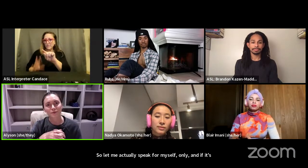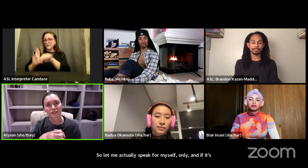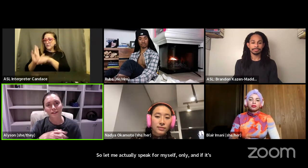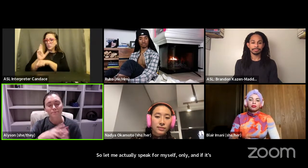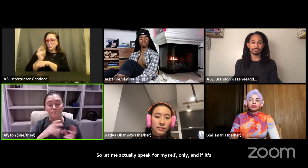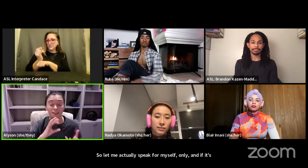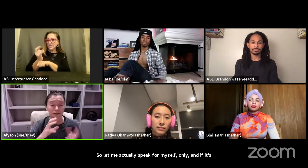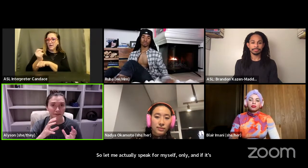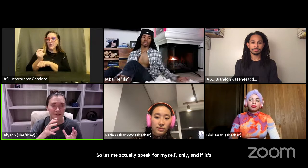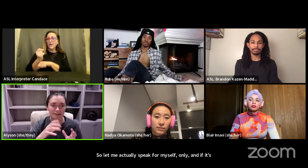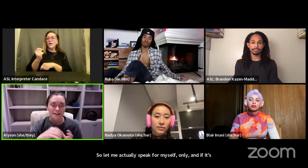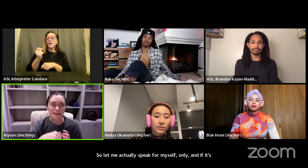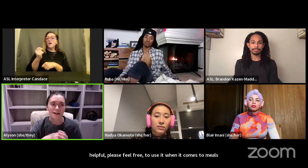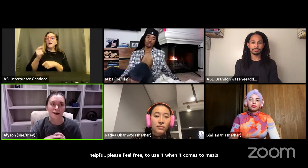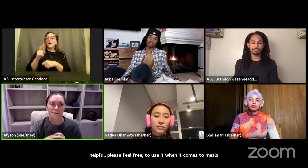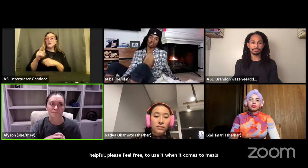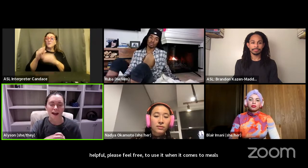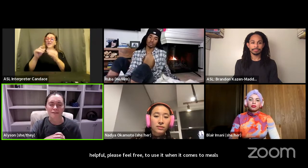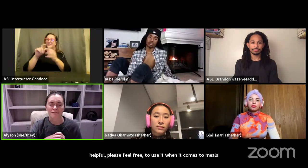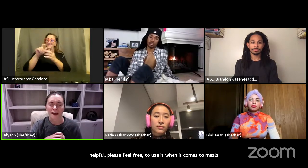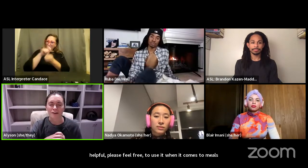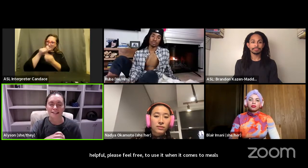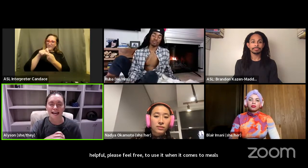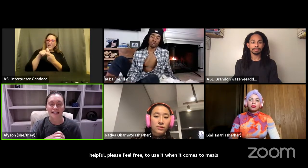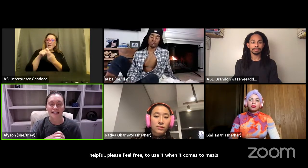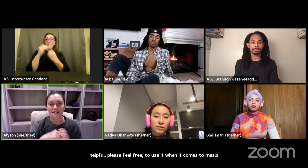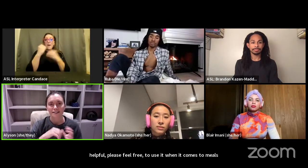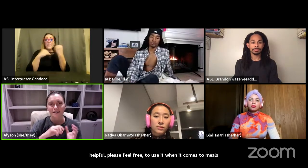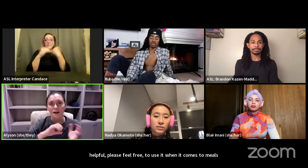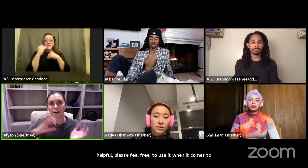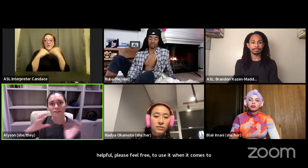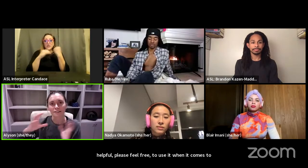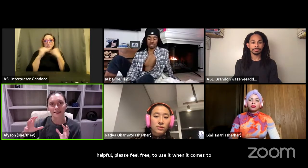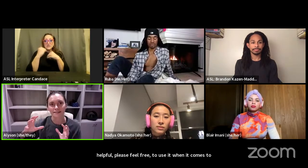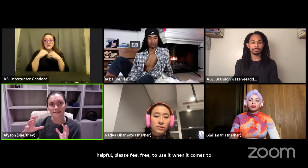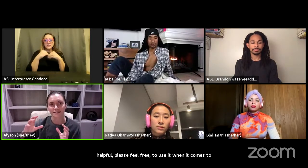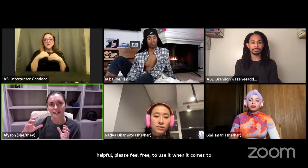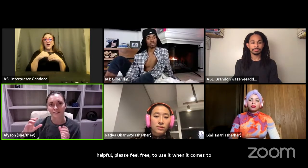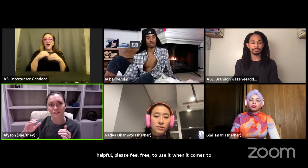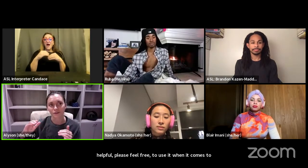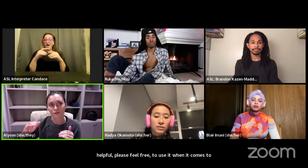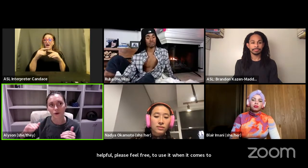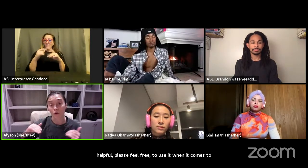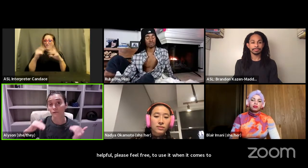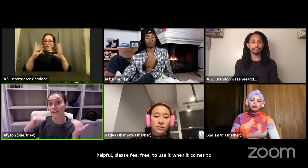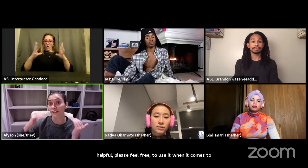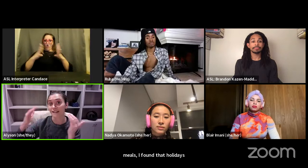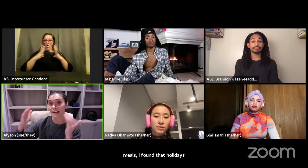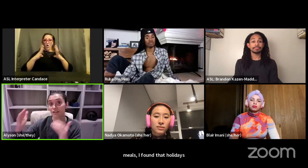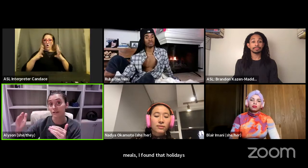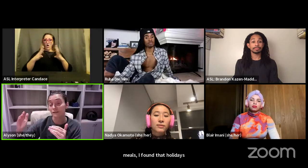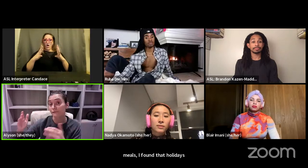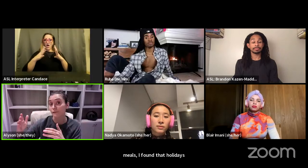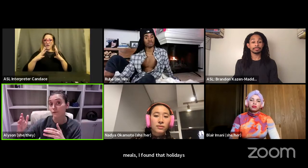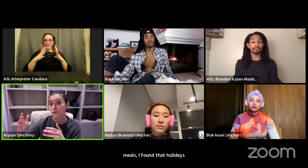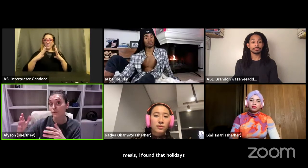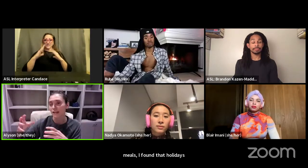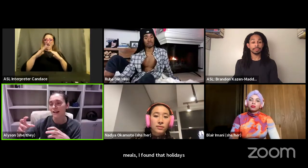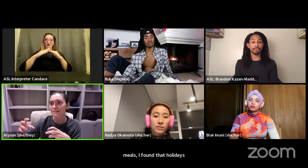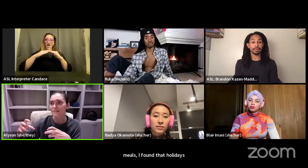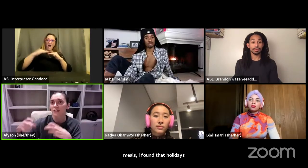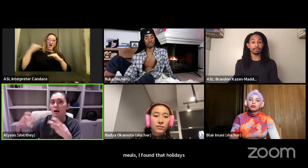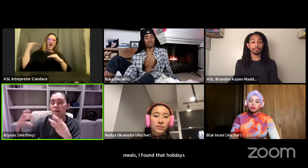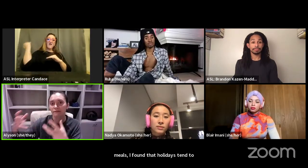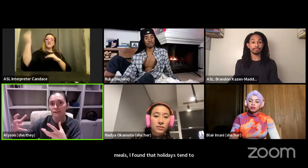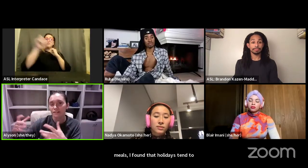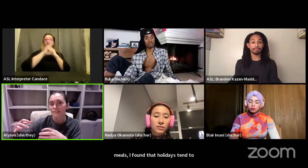to meals, I found that holidays tend to over-exaggerate food